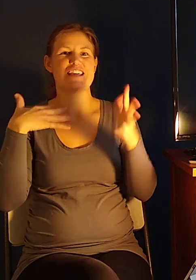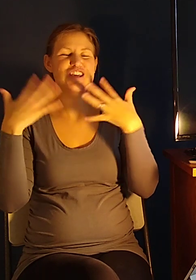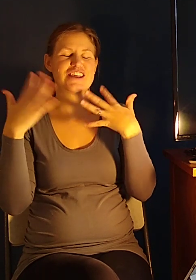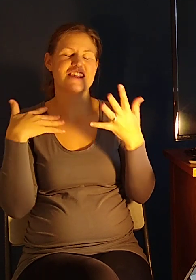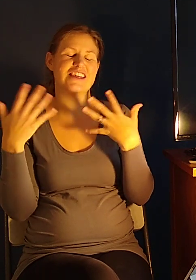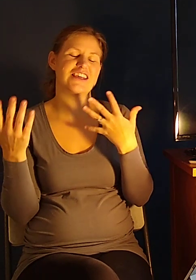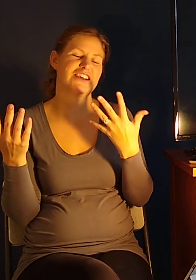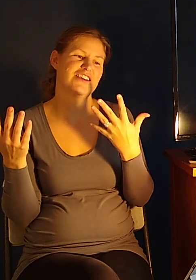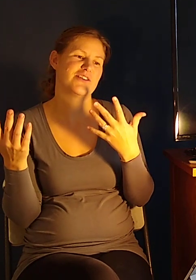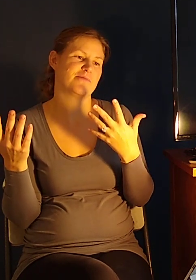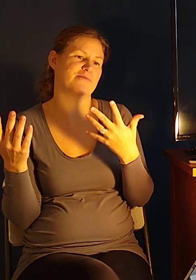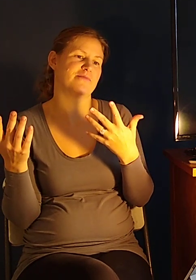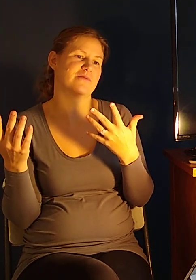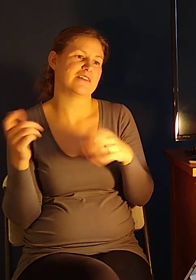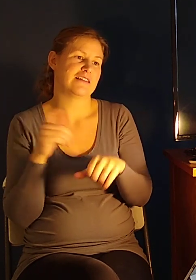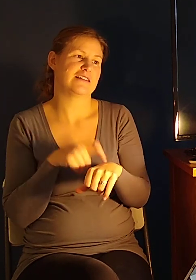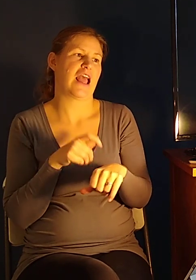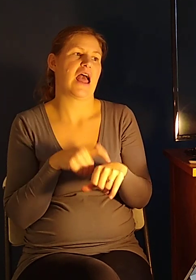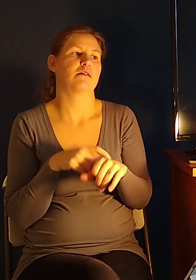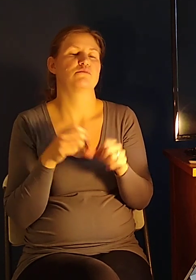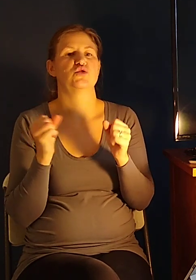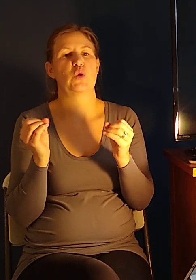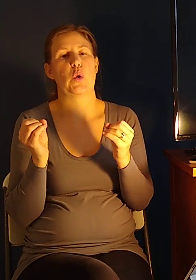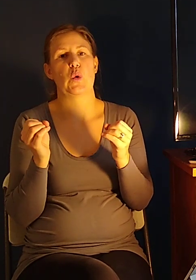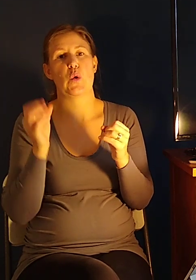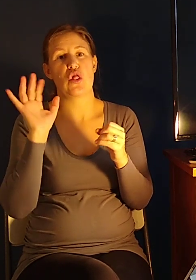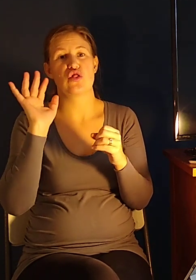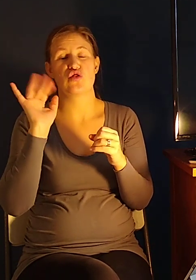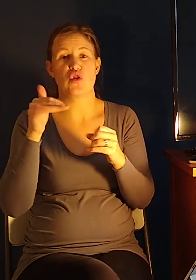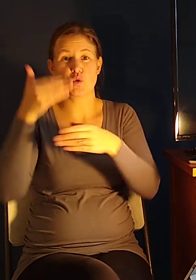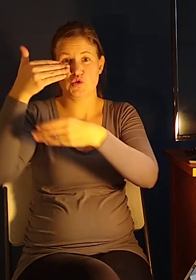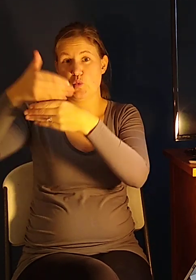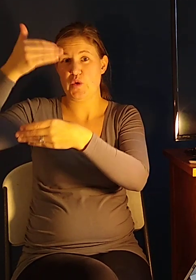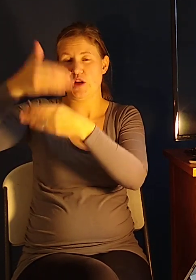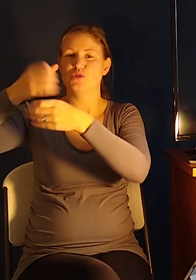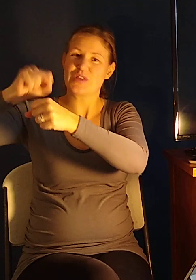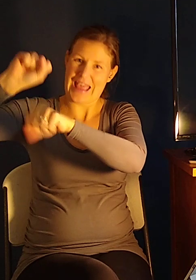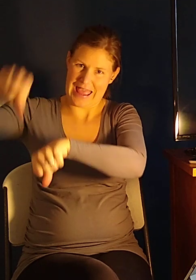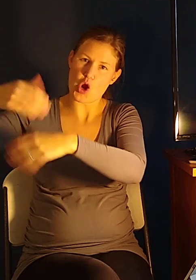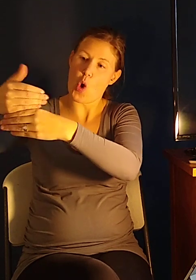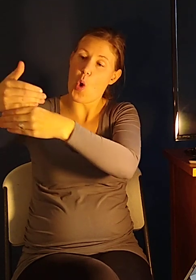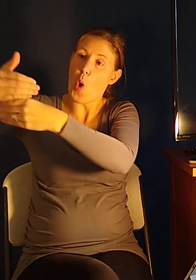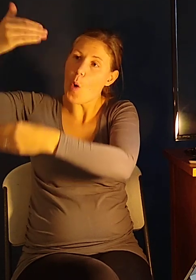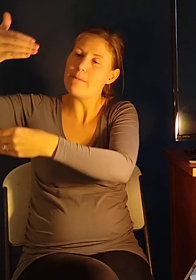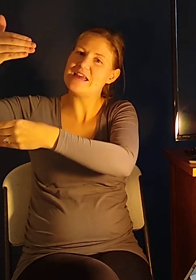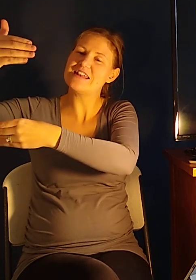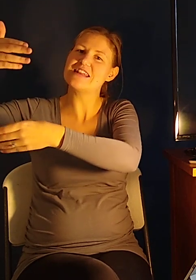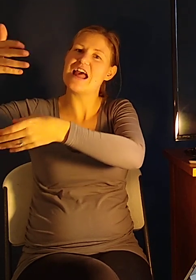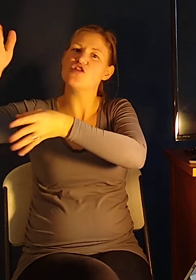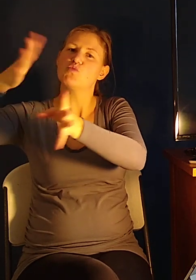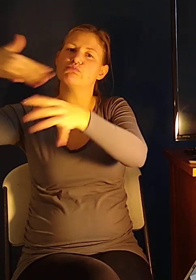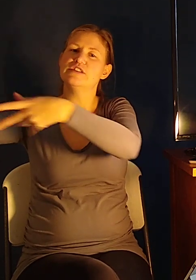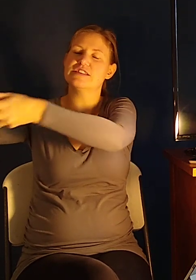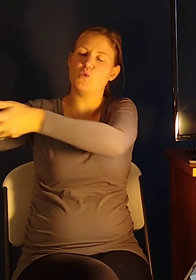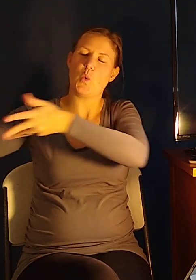air conditioning era, and those windows could open up and allow the breeze to come in